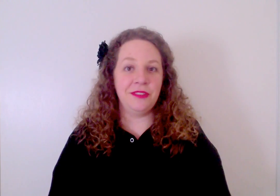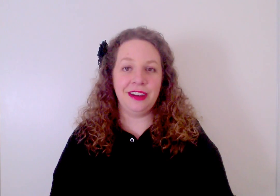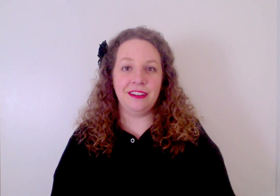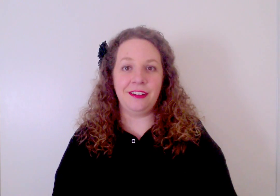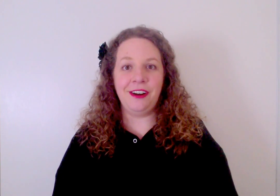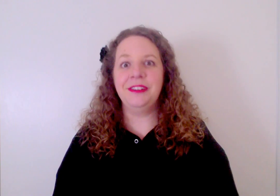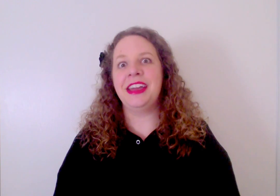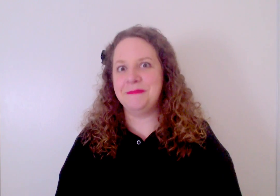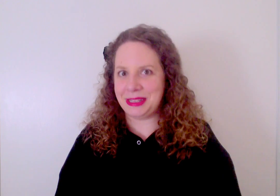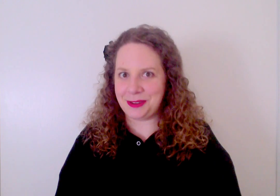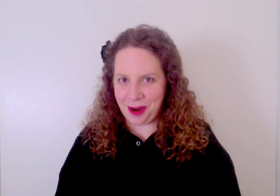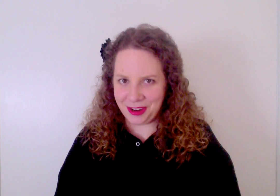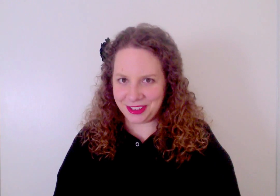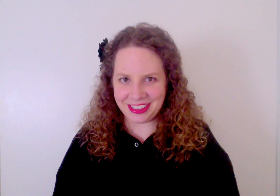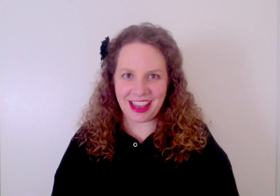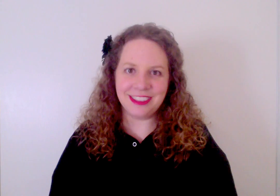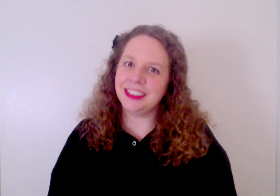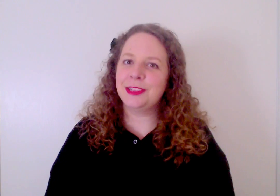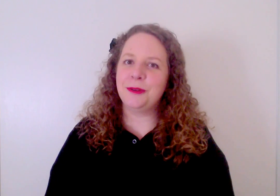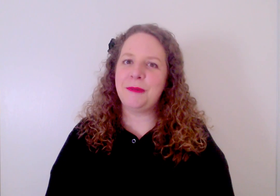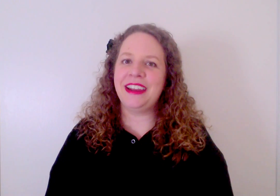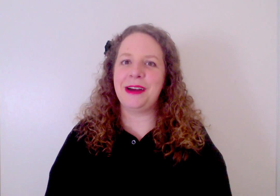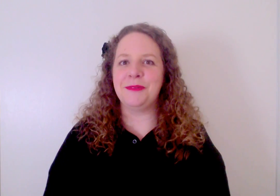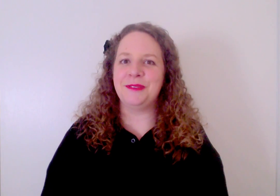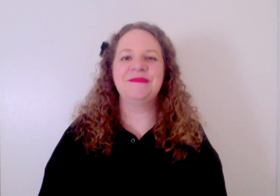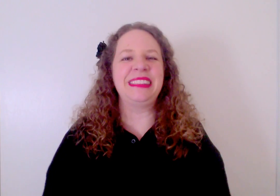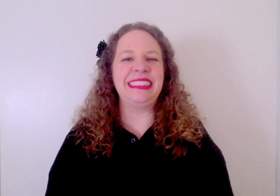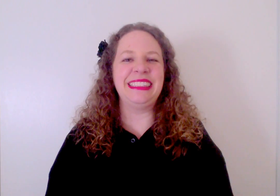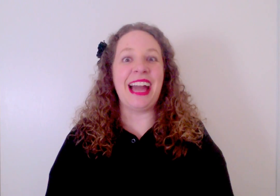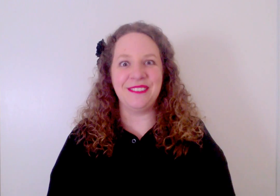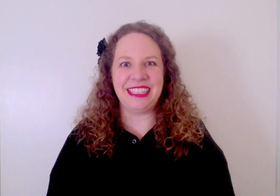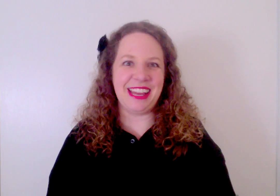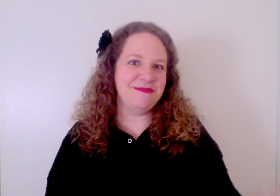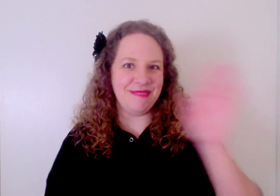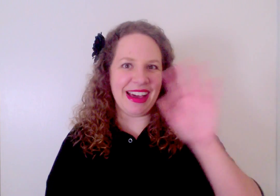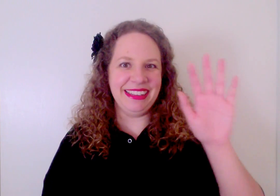fit in at all, and it makes it harder to guess, like the word pineapple. Have a good day. Bye.